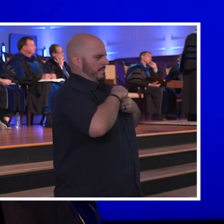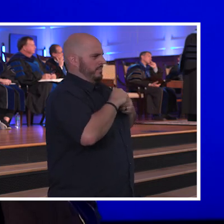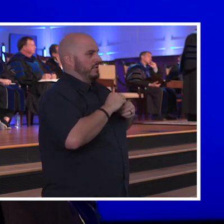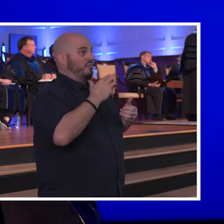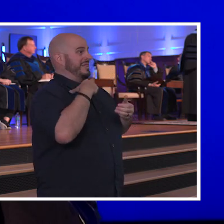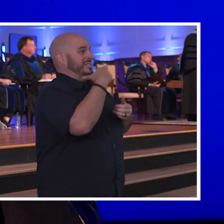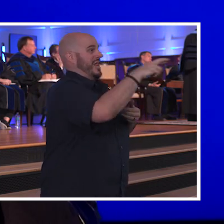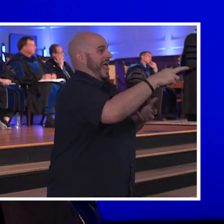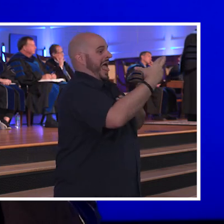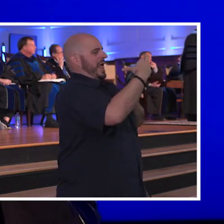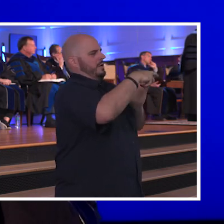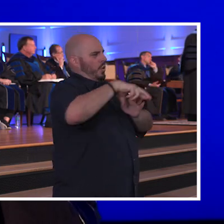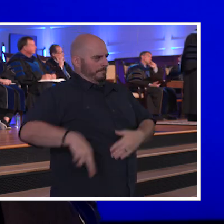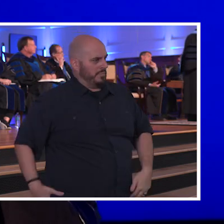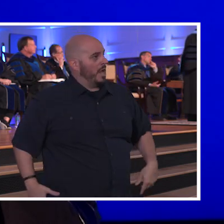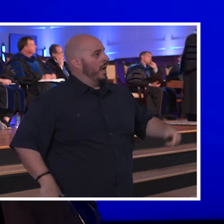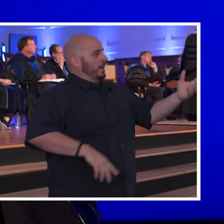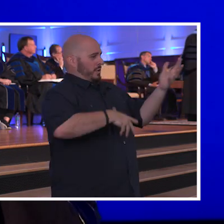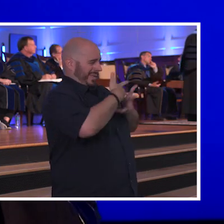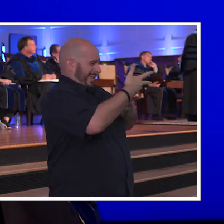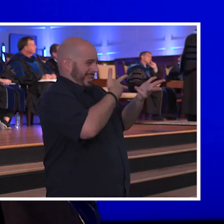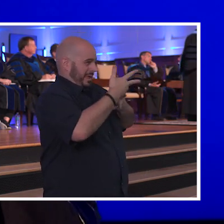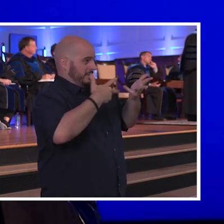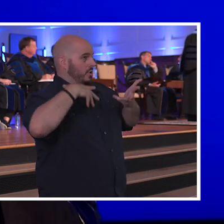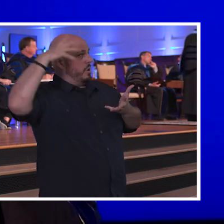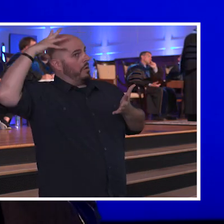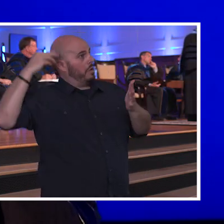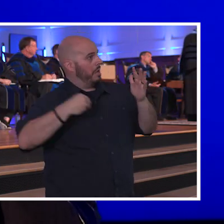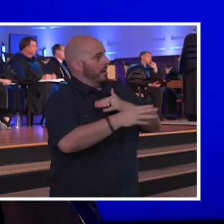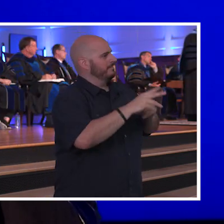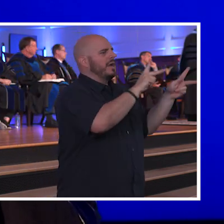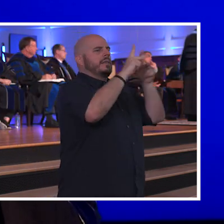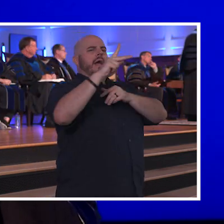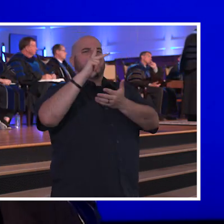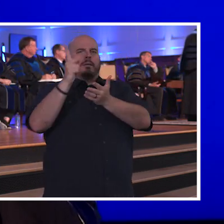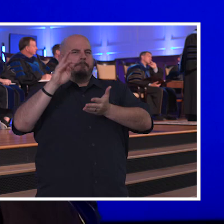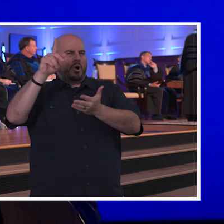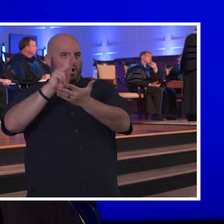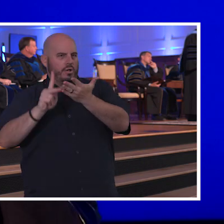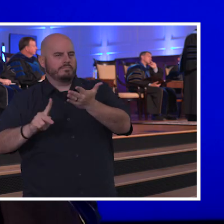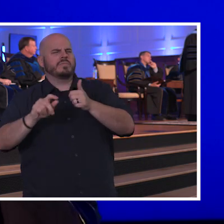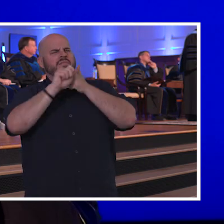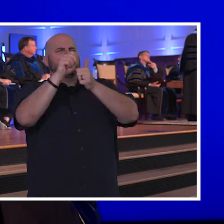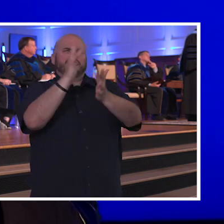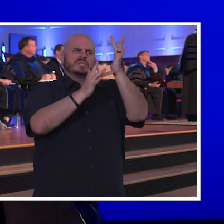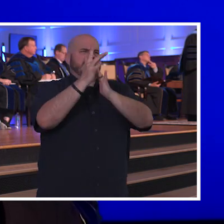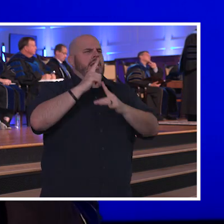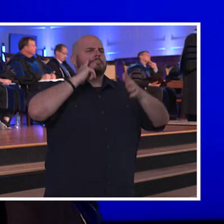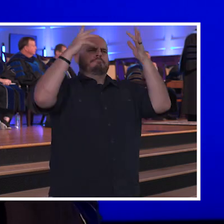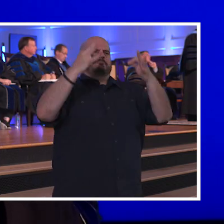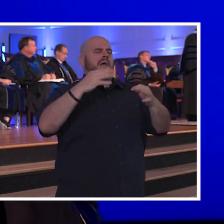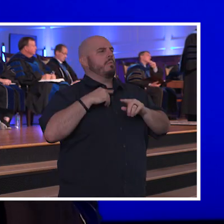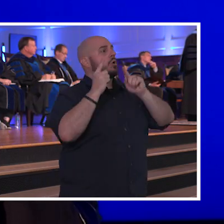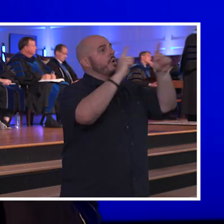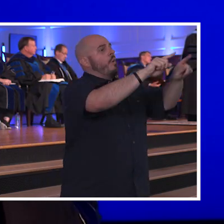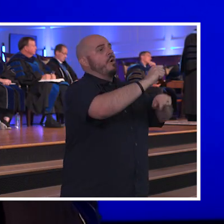their world. Just like Paul, following Jesus, I determined I would go to places where people don't know Him. I would wear